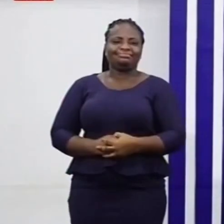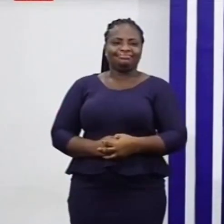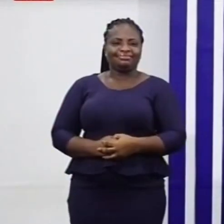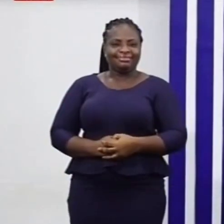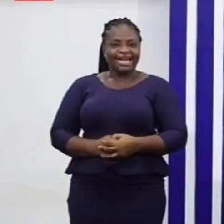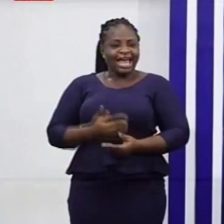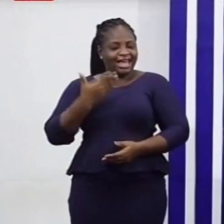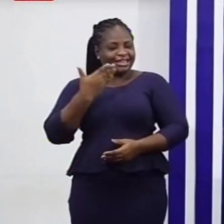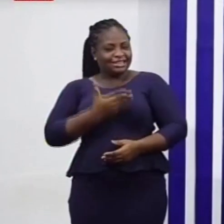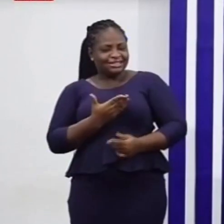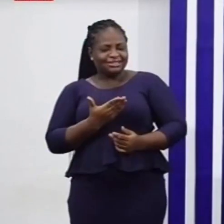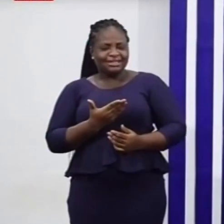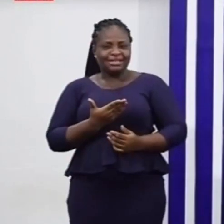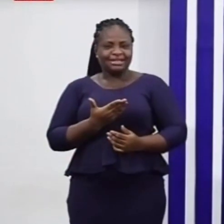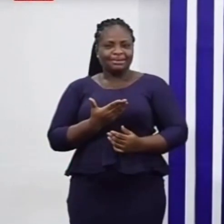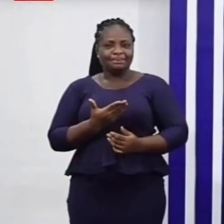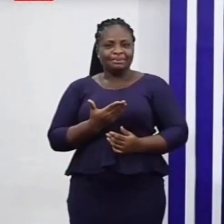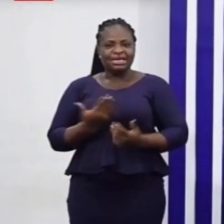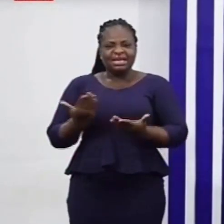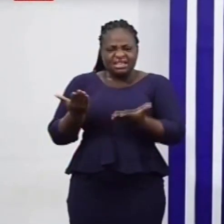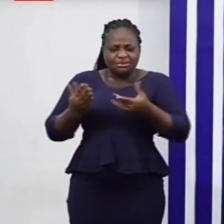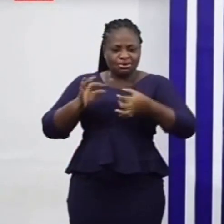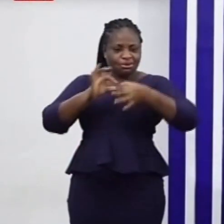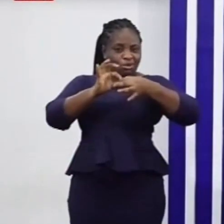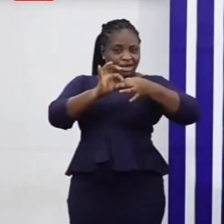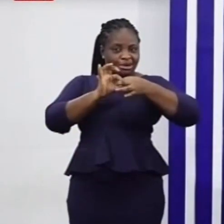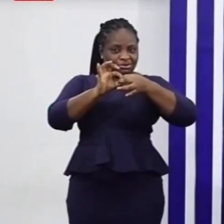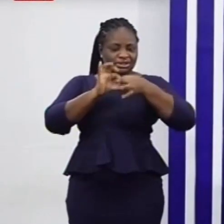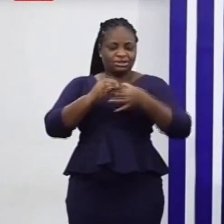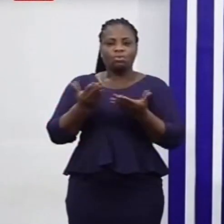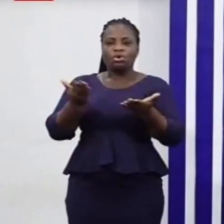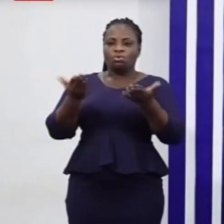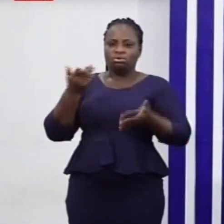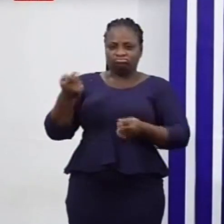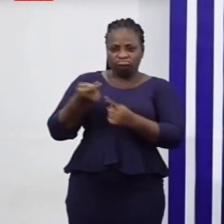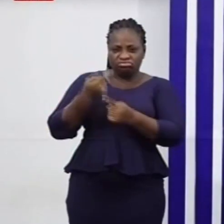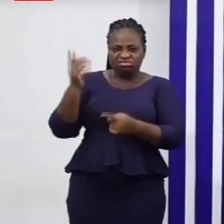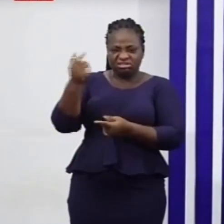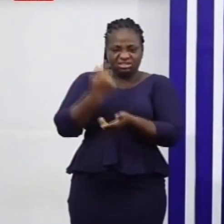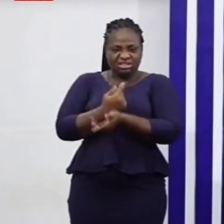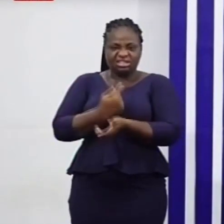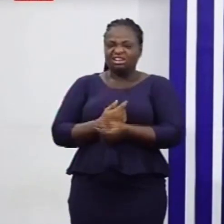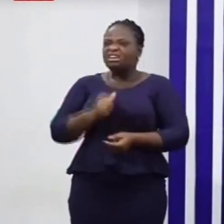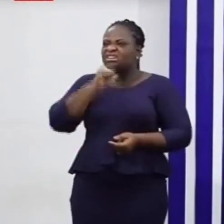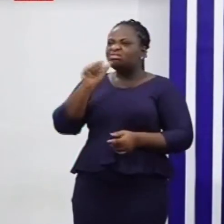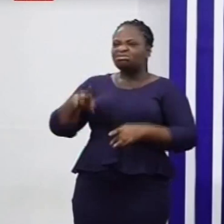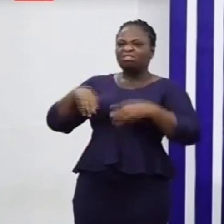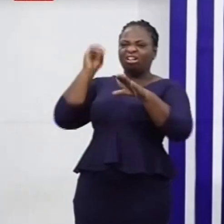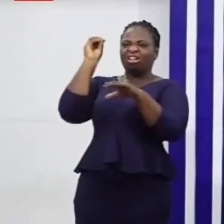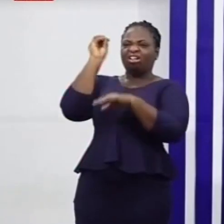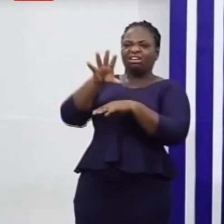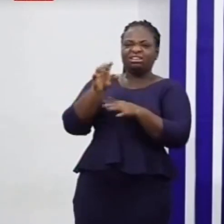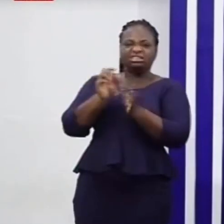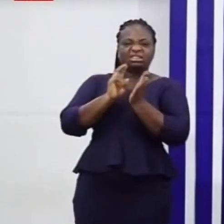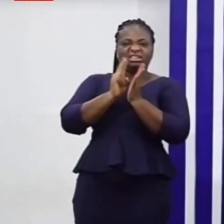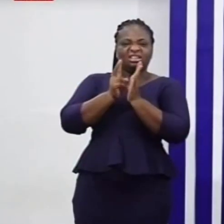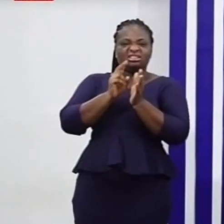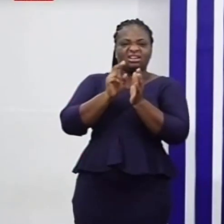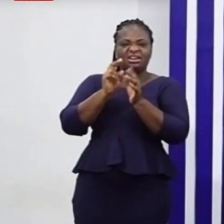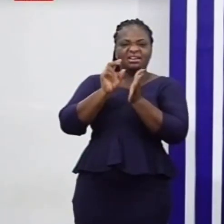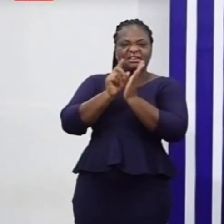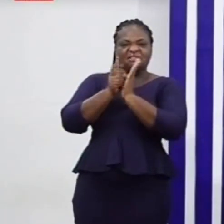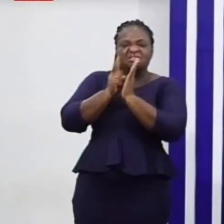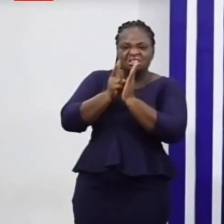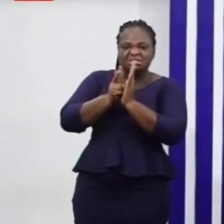These are the sort of collaboration we want from you Ghanaians. Not the type of thing you put on the social media to run us down,